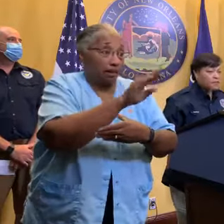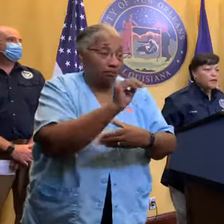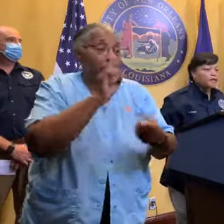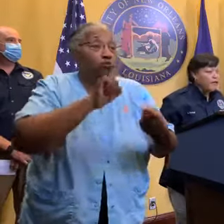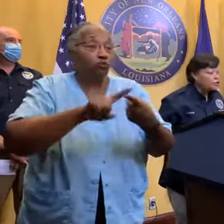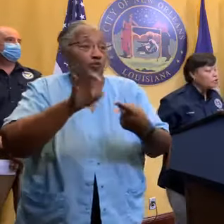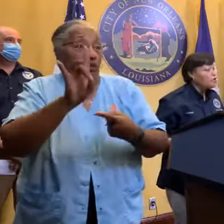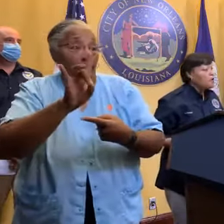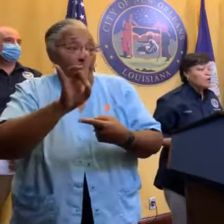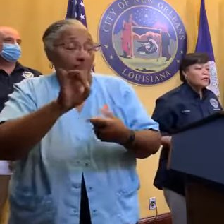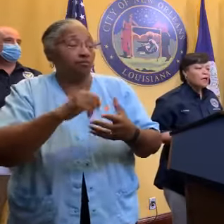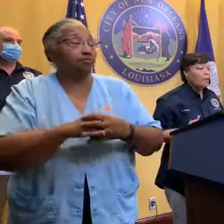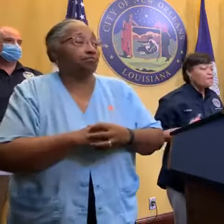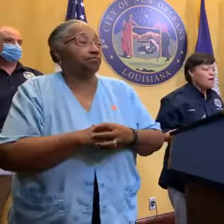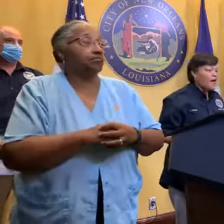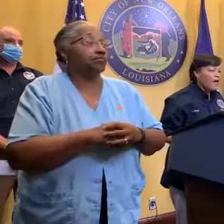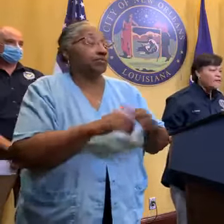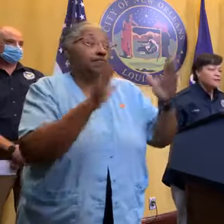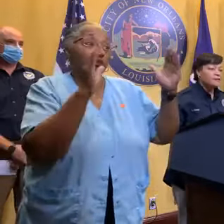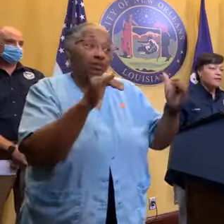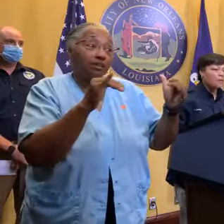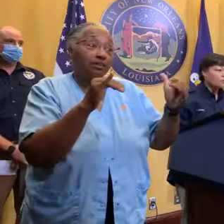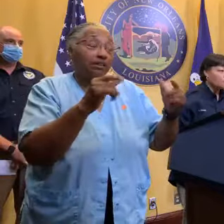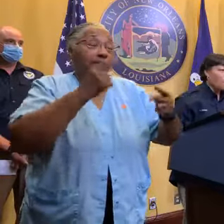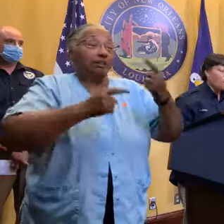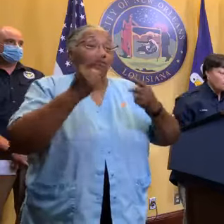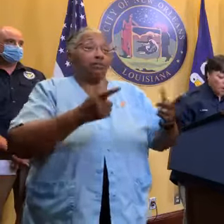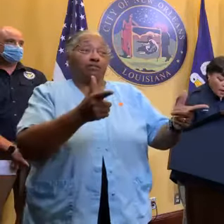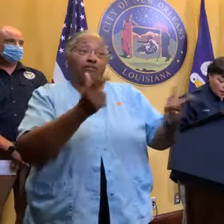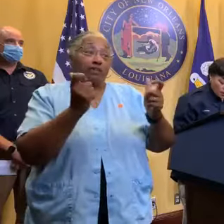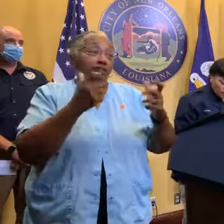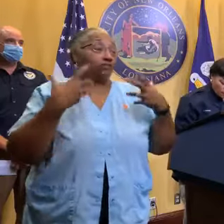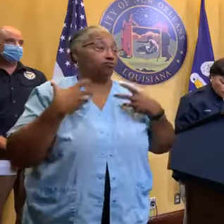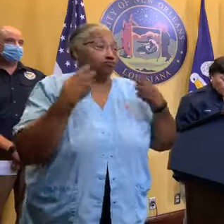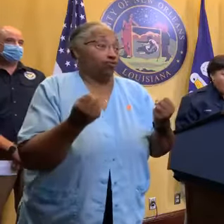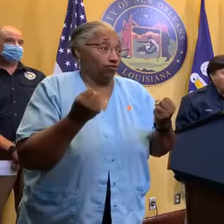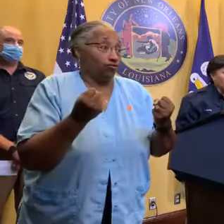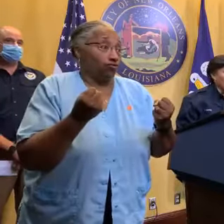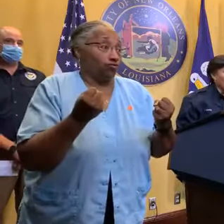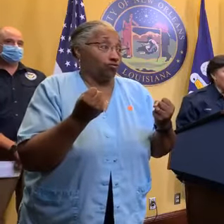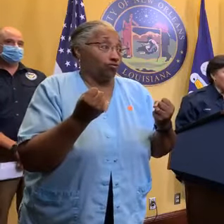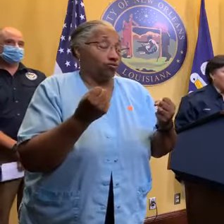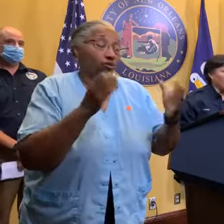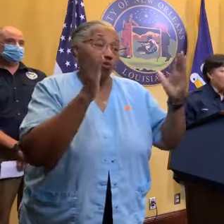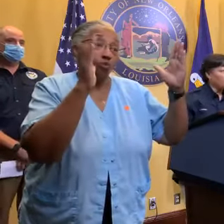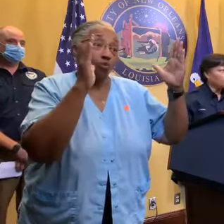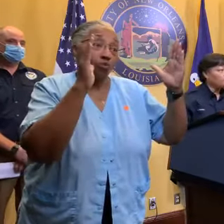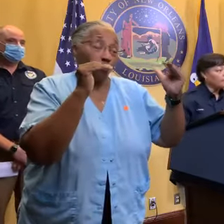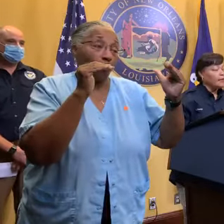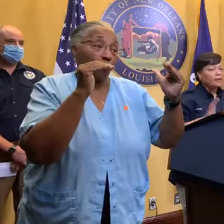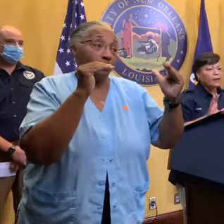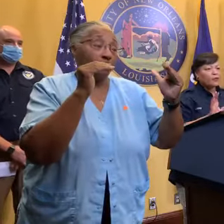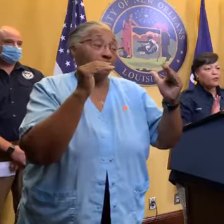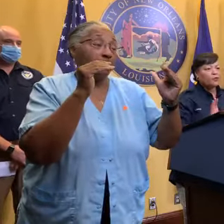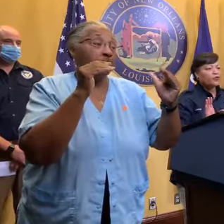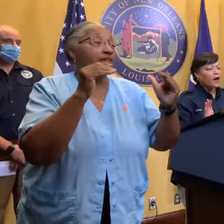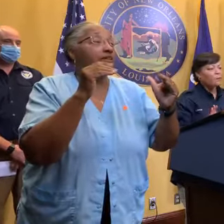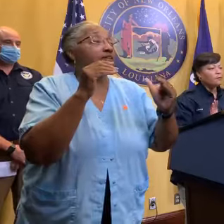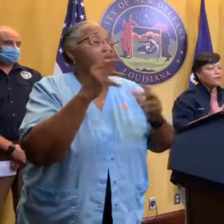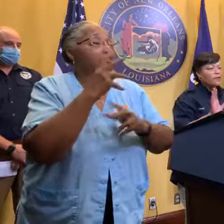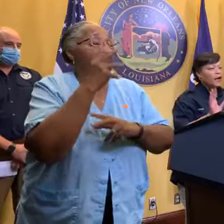the expectation it's coming fast, it's coming strong, and hopefully out of our way in between,